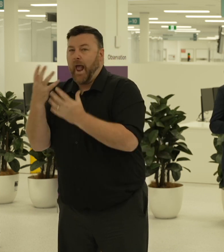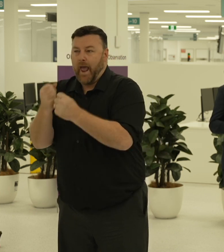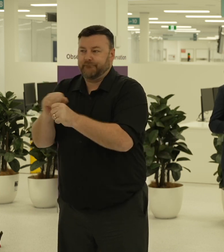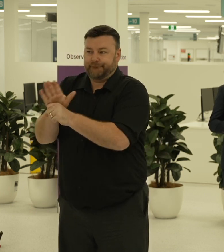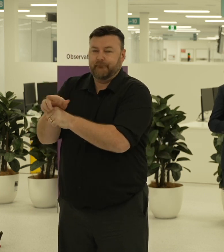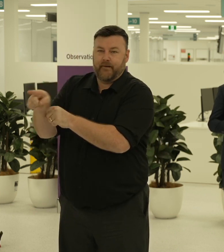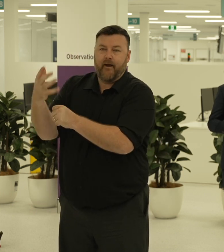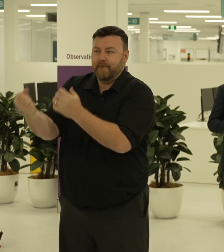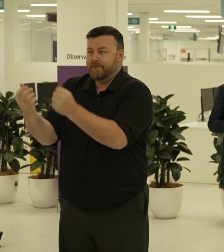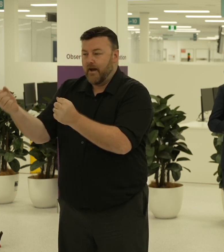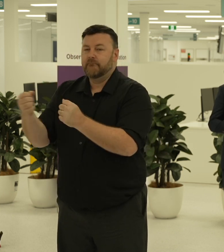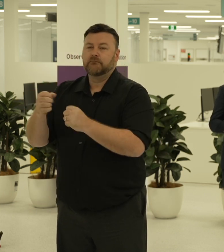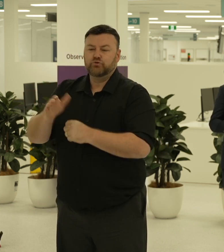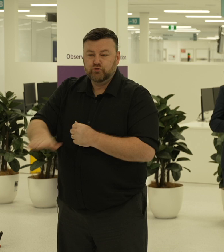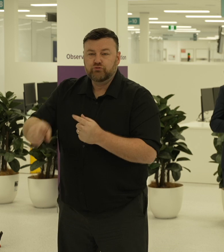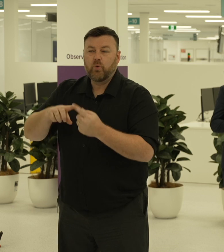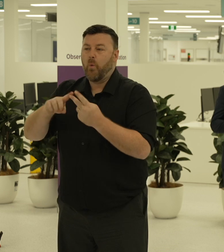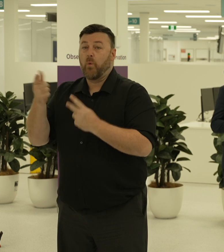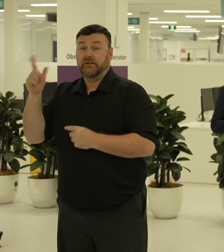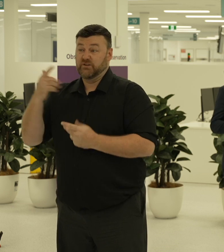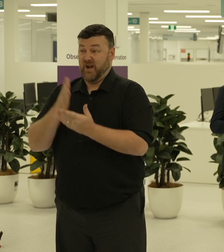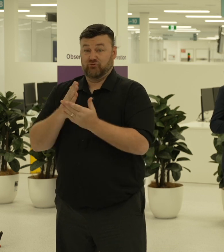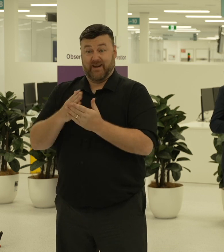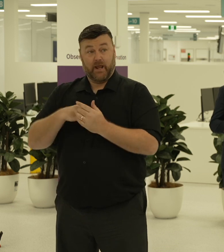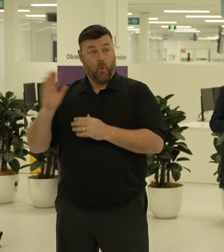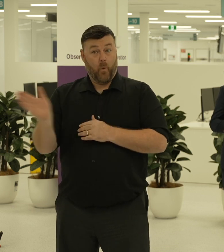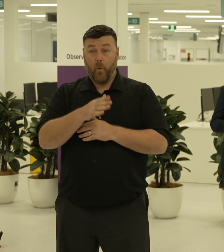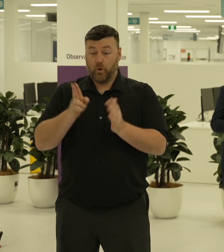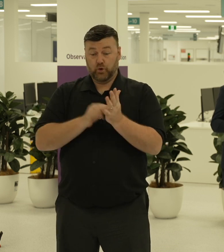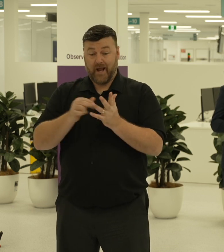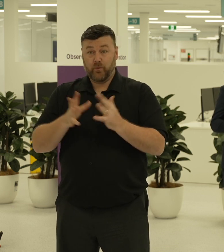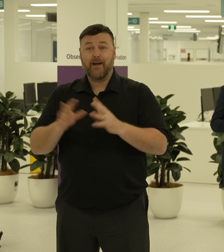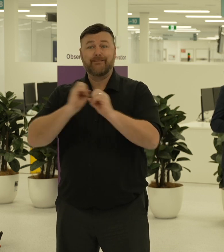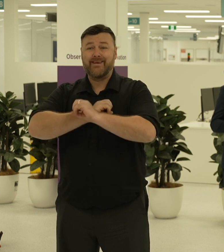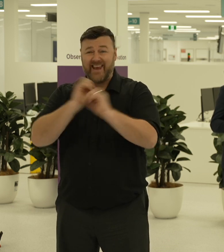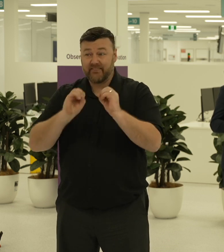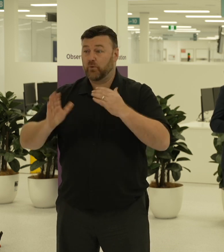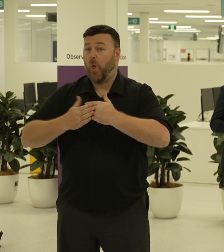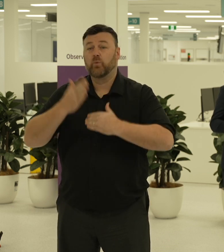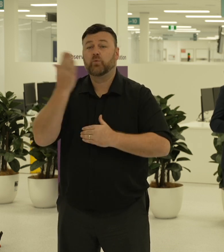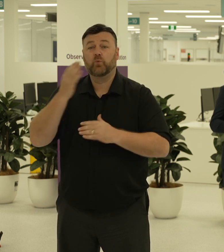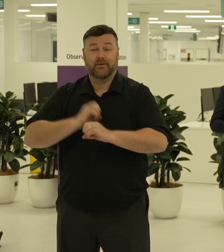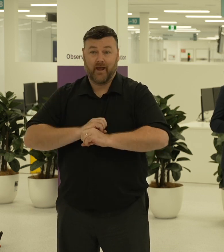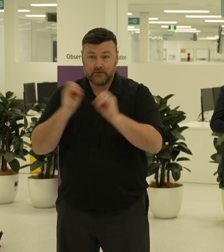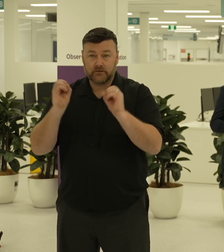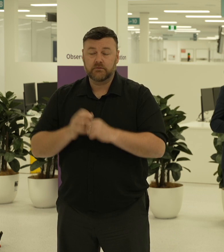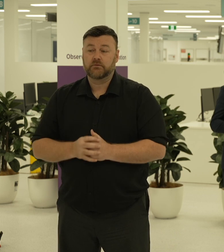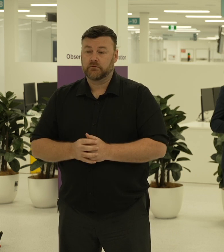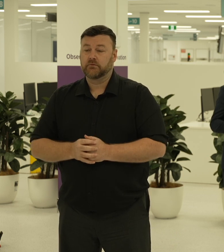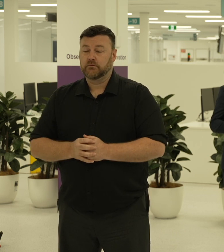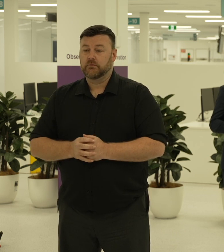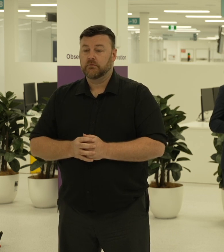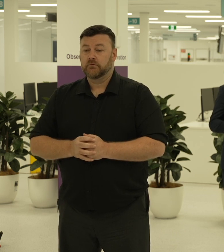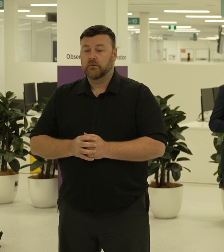and teachers, but not one school is closed. There were people right across the state, commentators who said